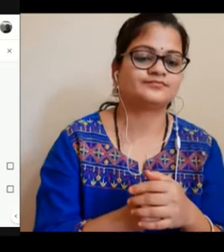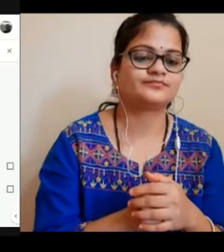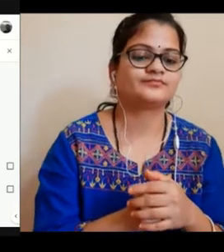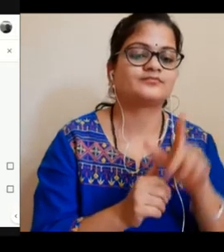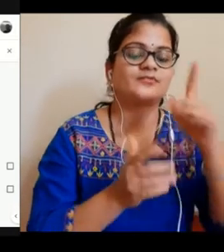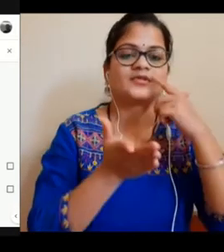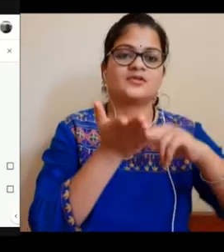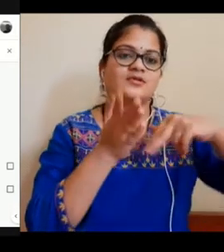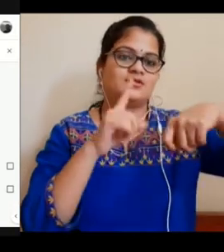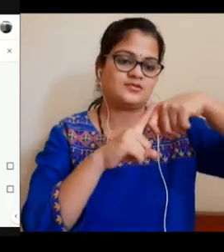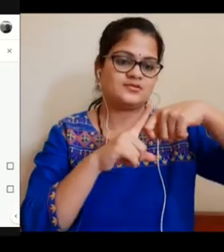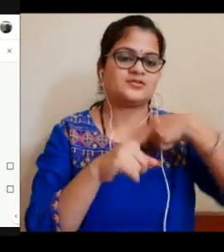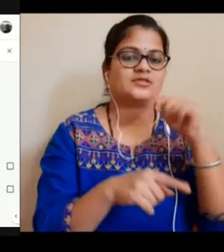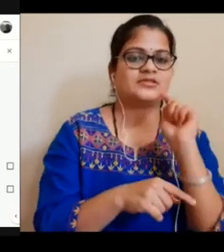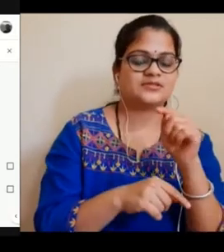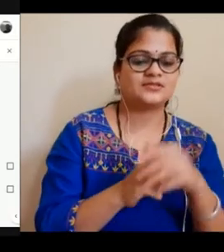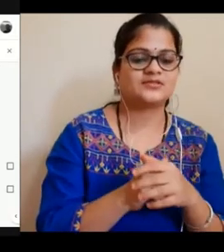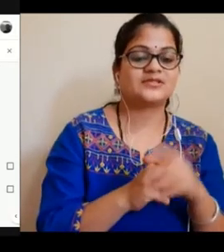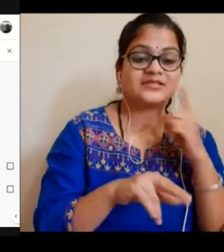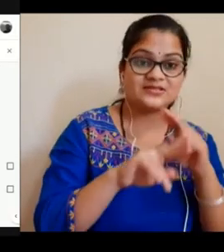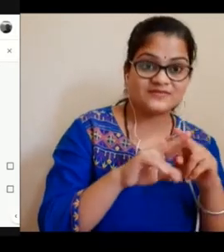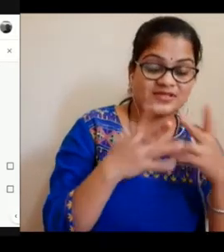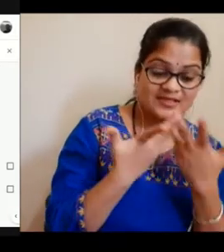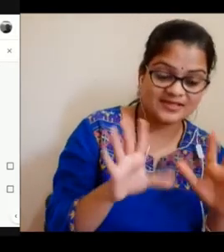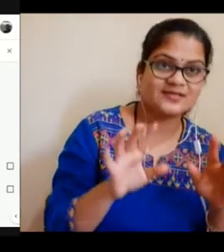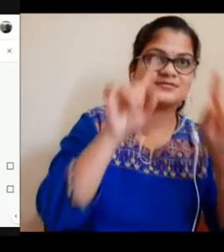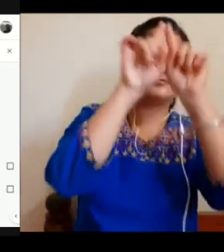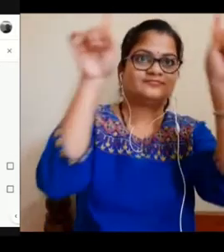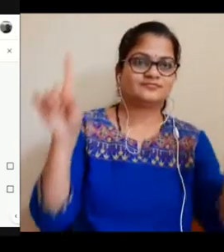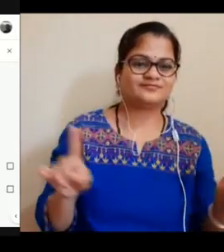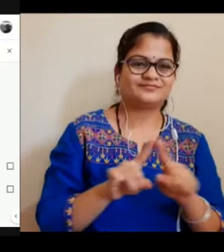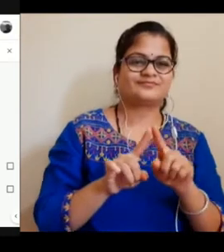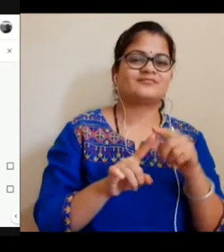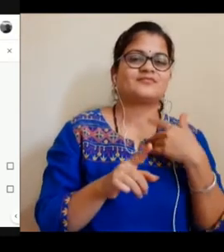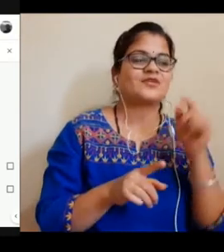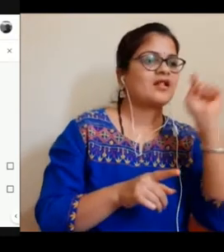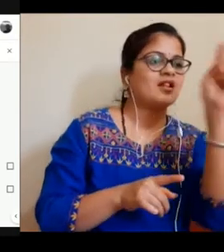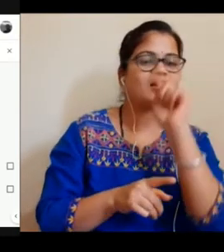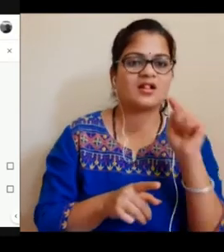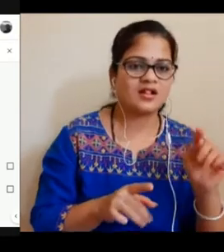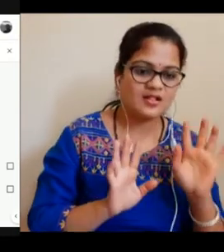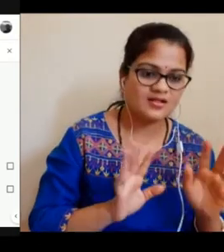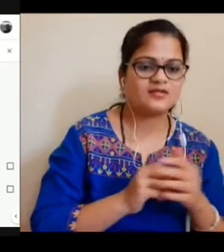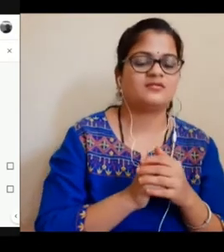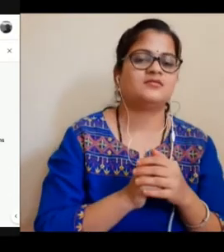Next slide. Or even if it's in any other part of the presentation, you can do that.